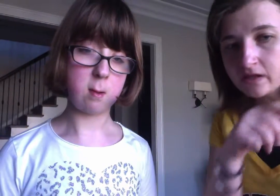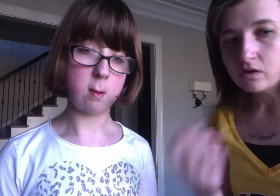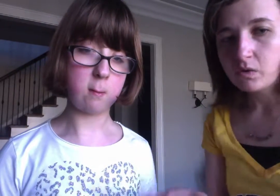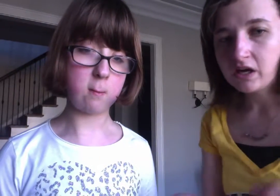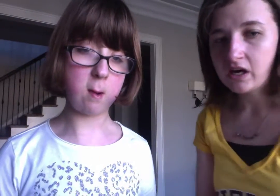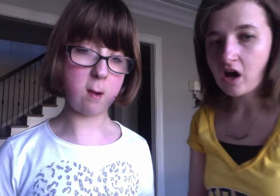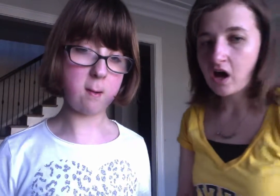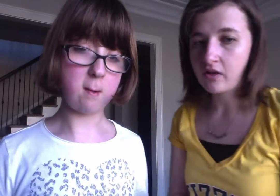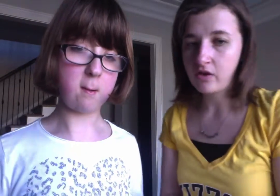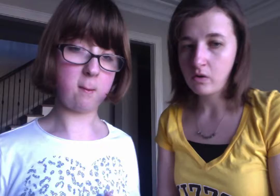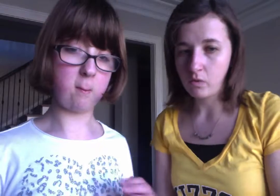We are the